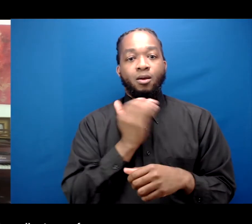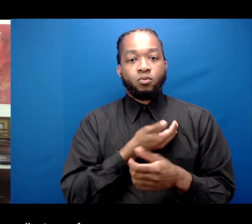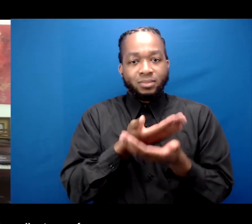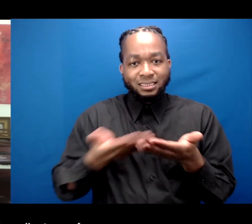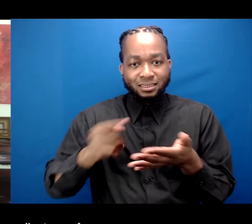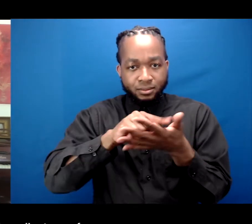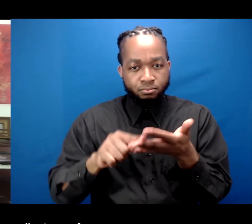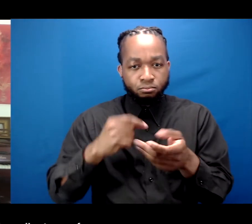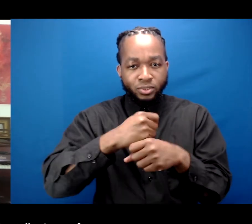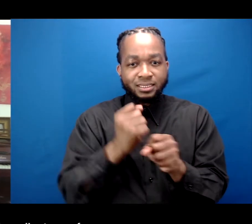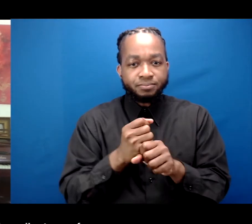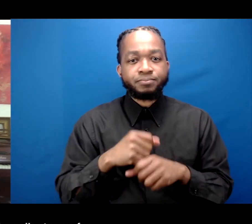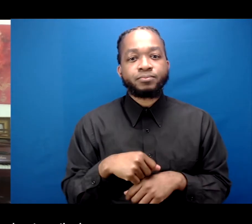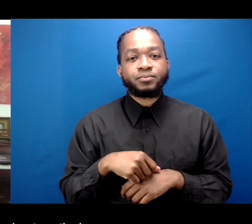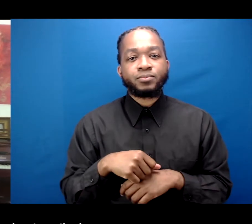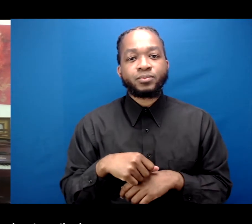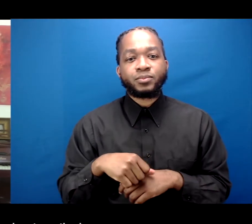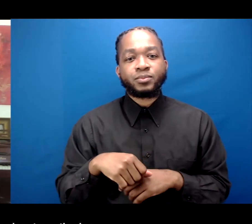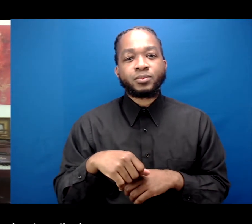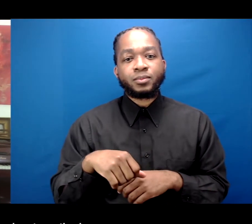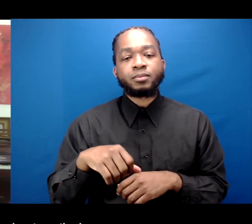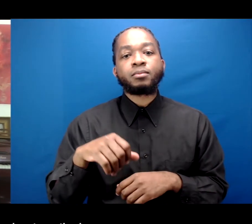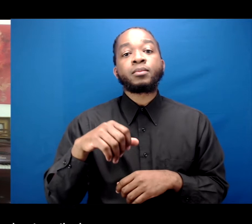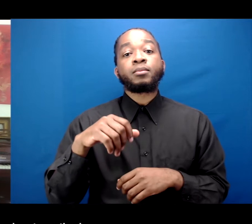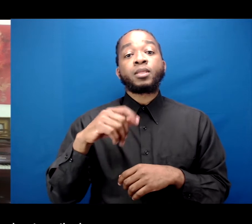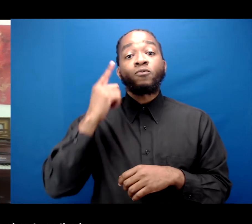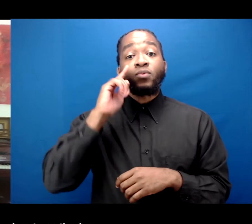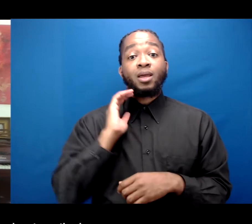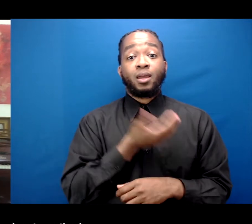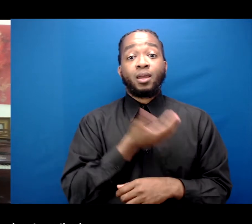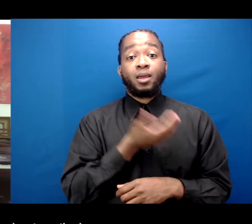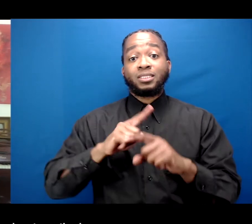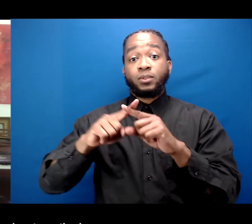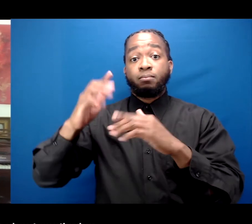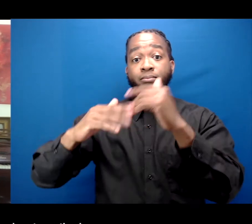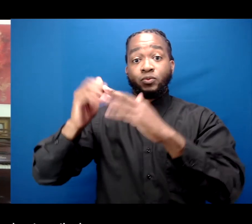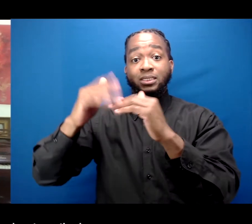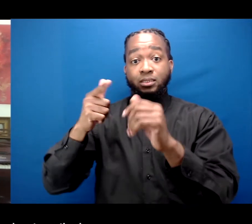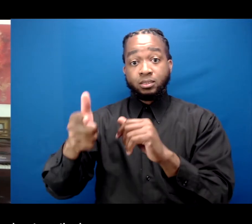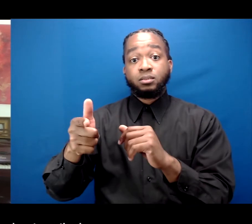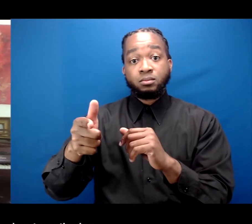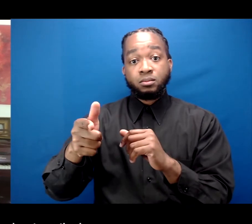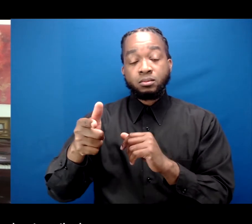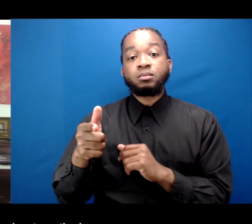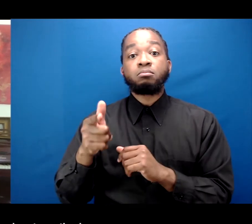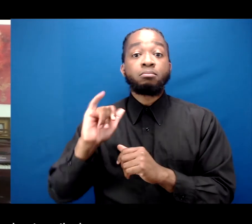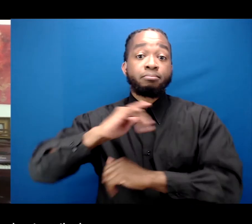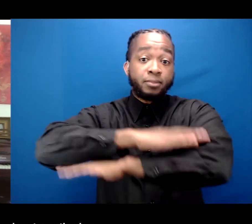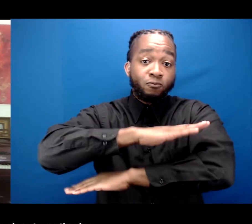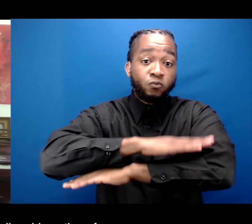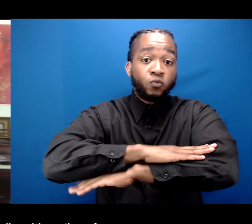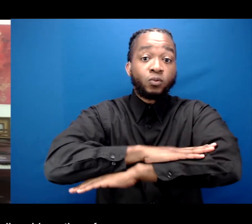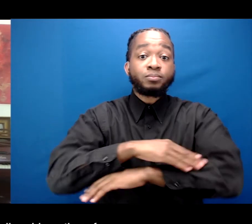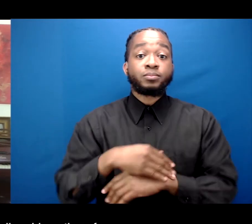in our work to build a more accessible platform. First, let's talk about captioning. Facebook several years ago launched a